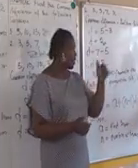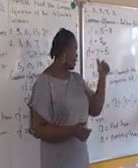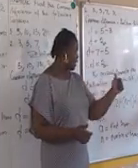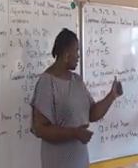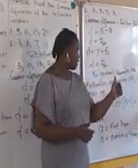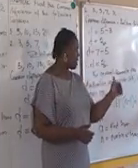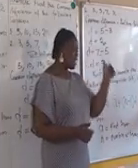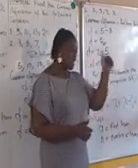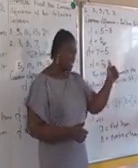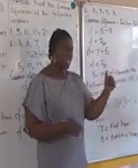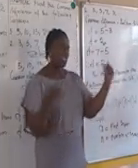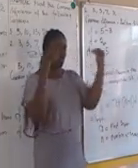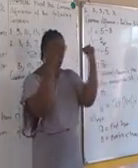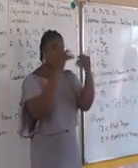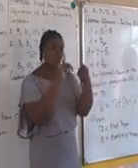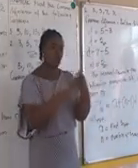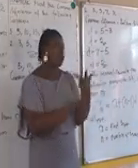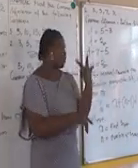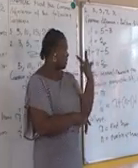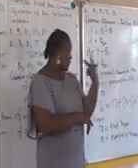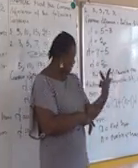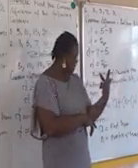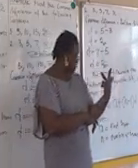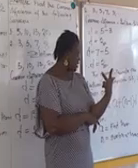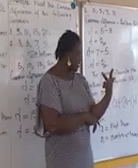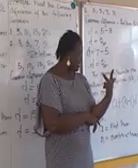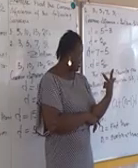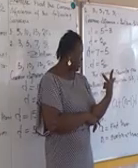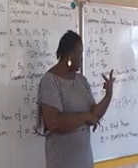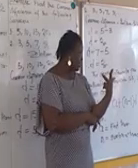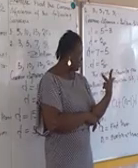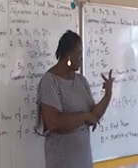A equals to 3.